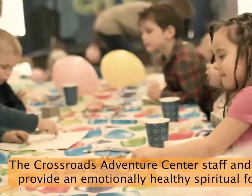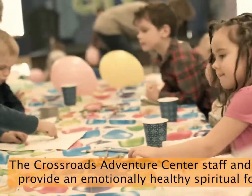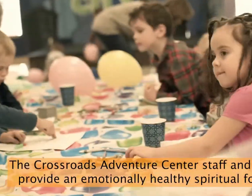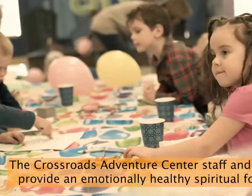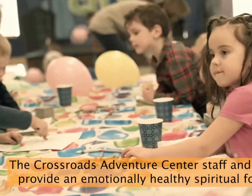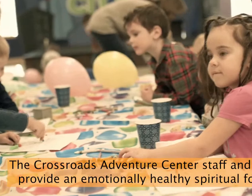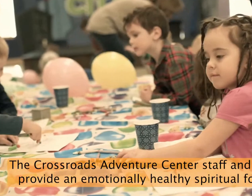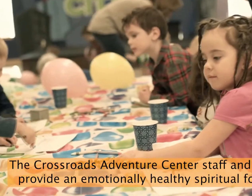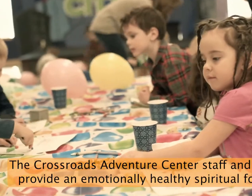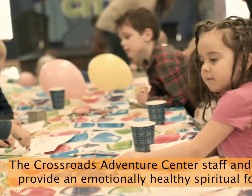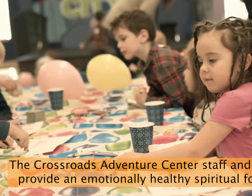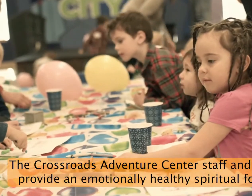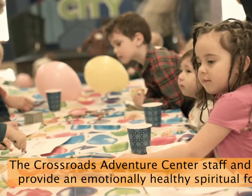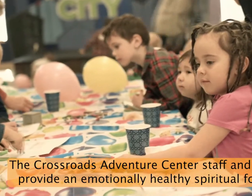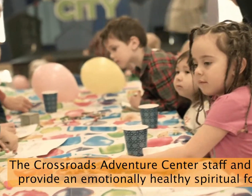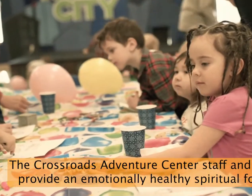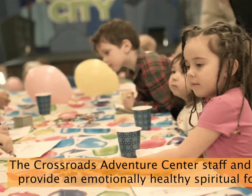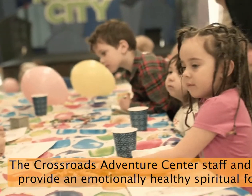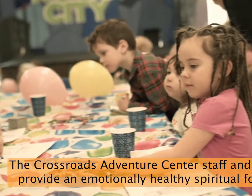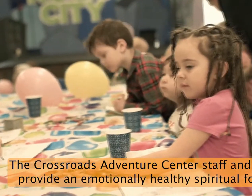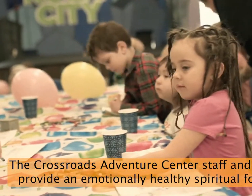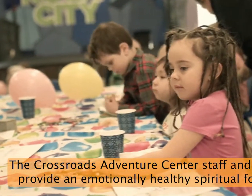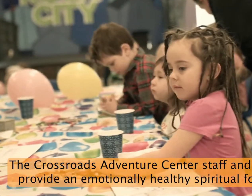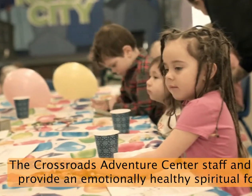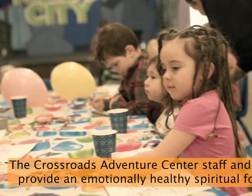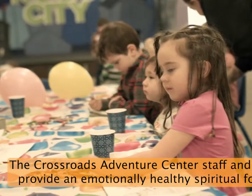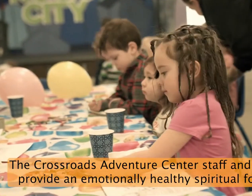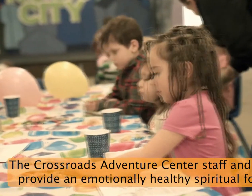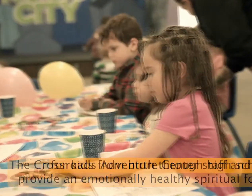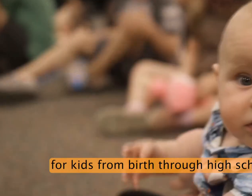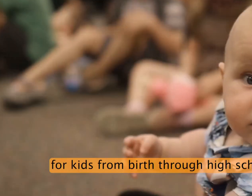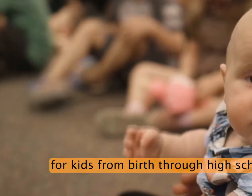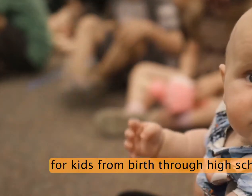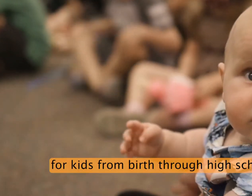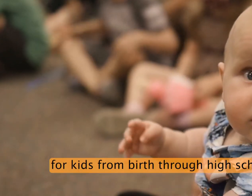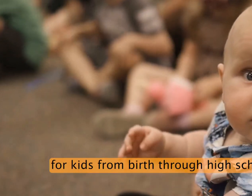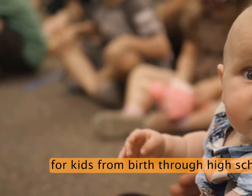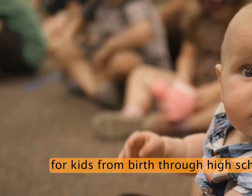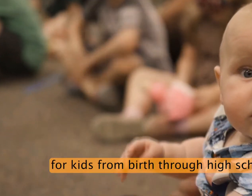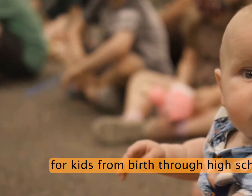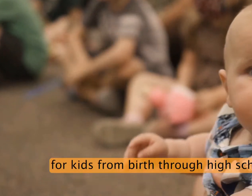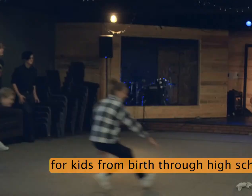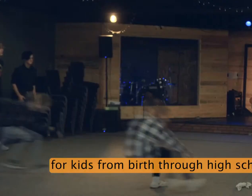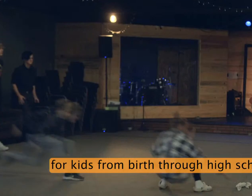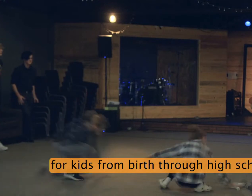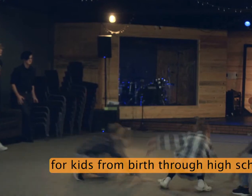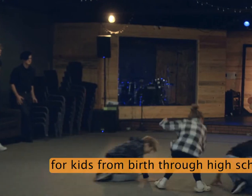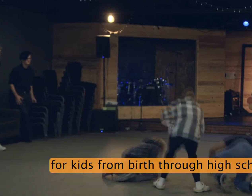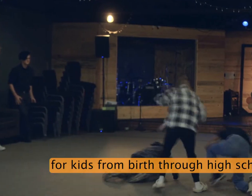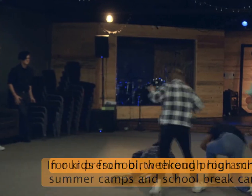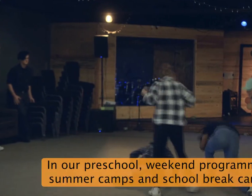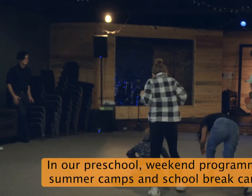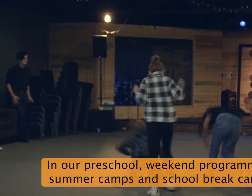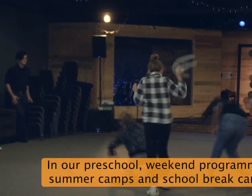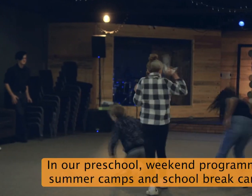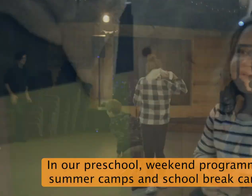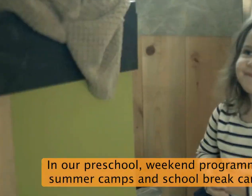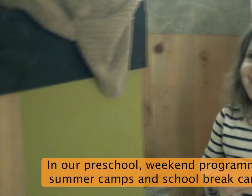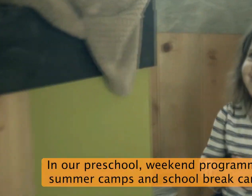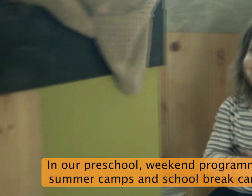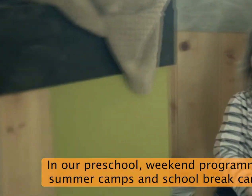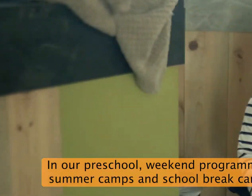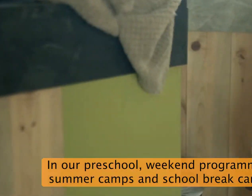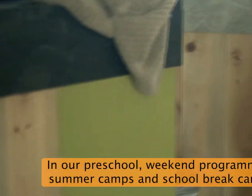staff and volunteers provide an emotionally healthy spiritual foundation for kids from birth through high school. In